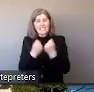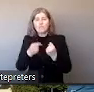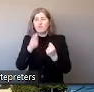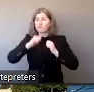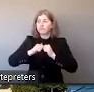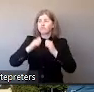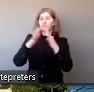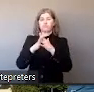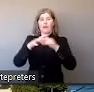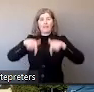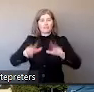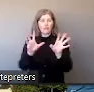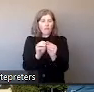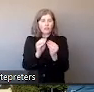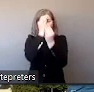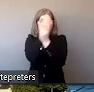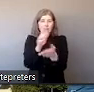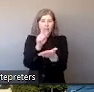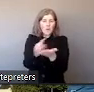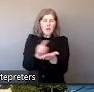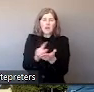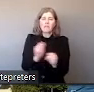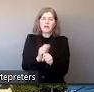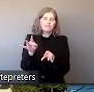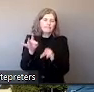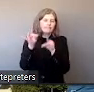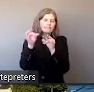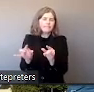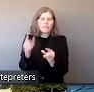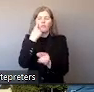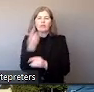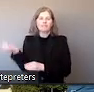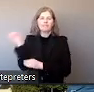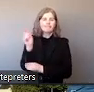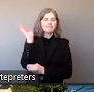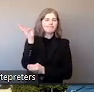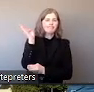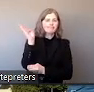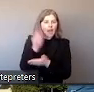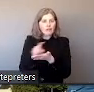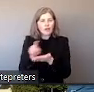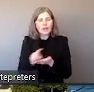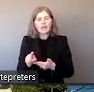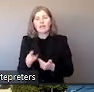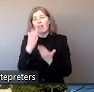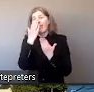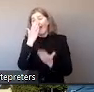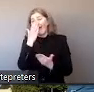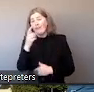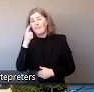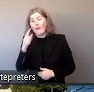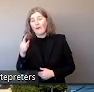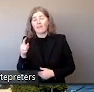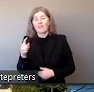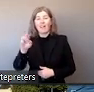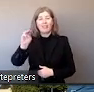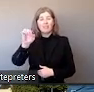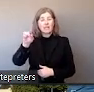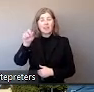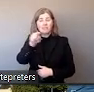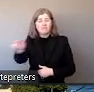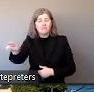conferences together and makes it so easy for me to be able to do this every week. I'm thankful for our media